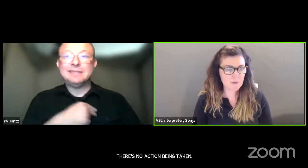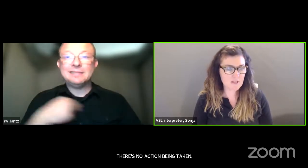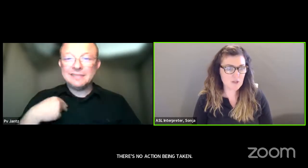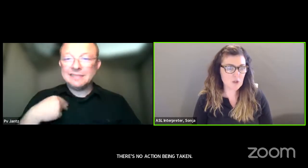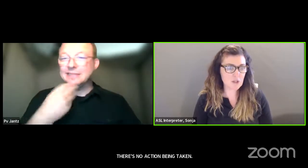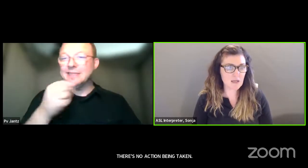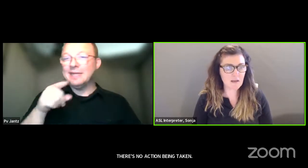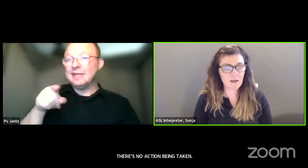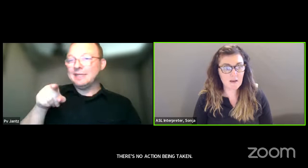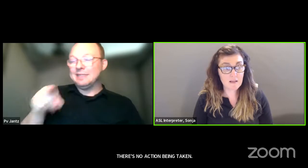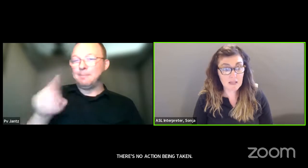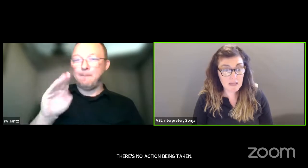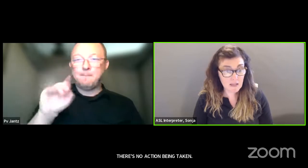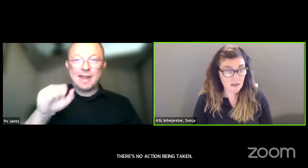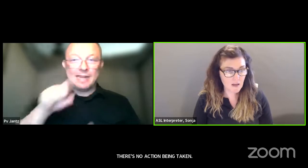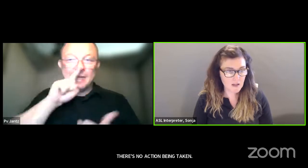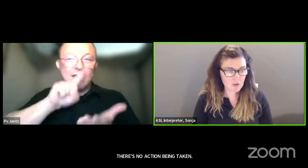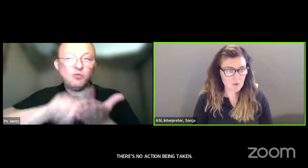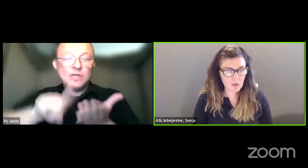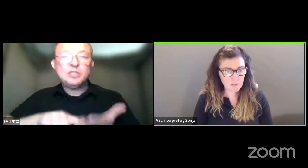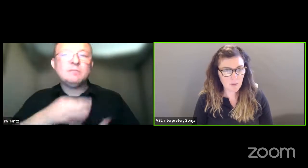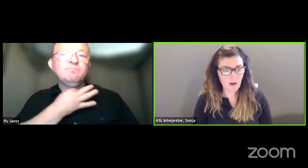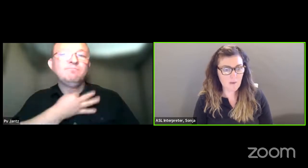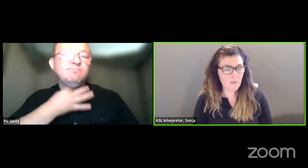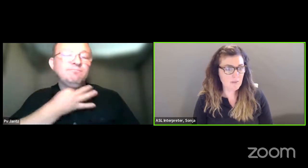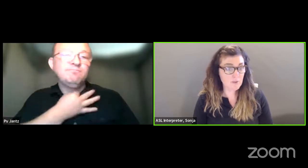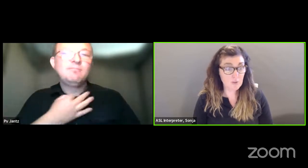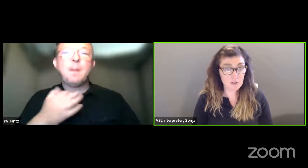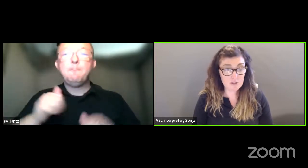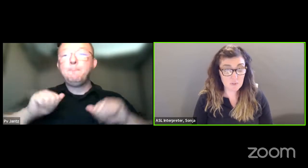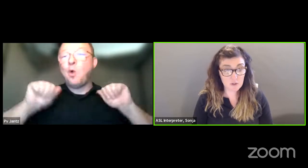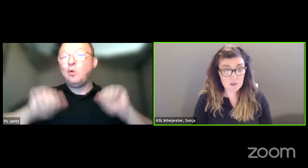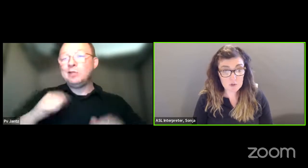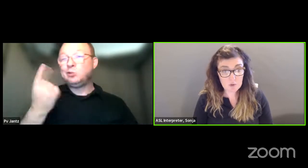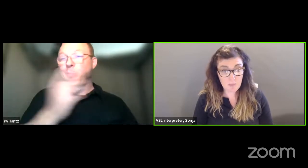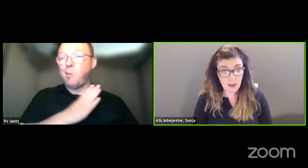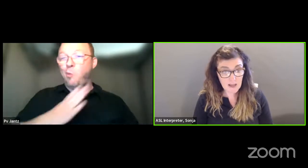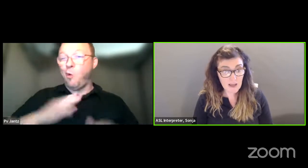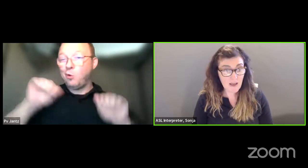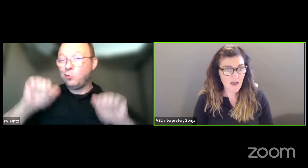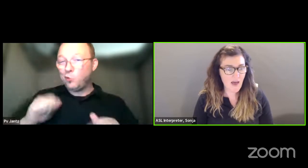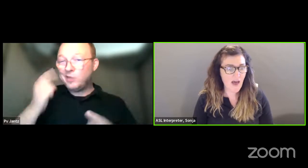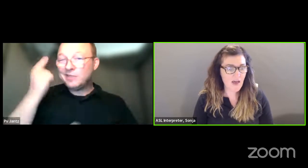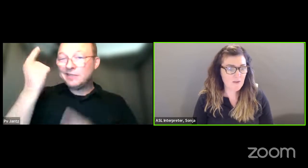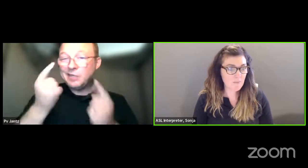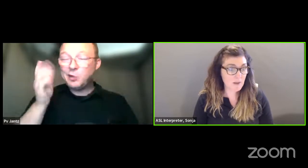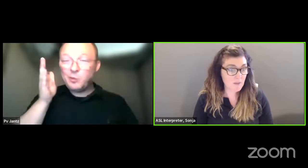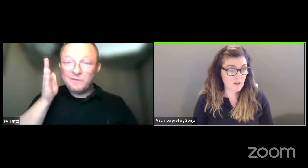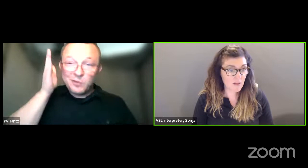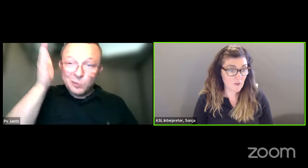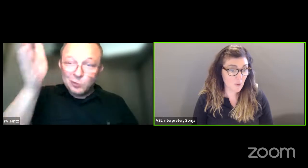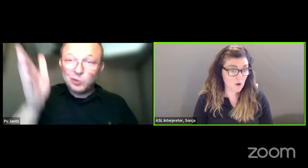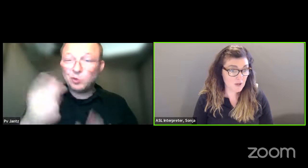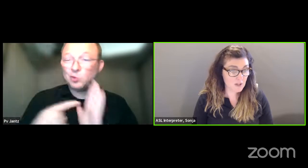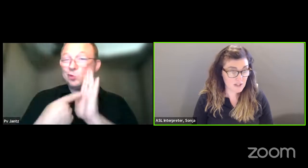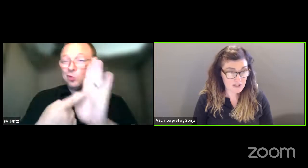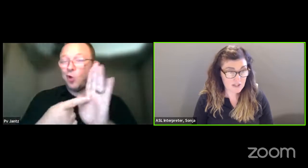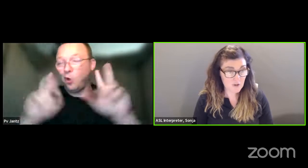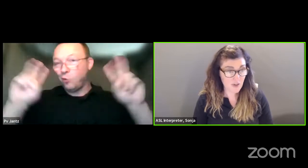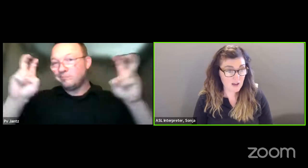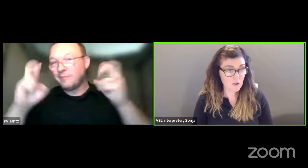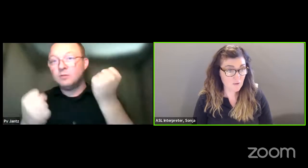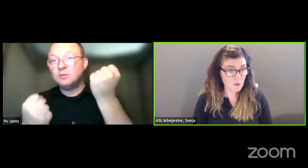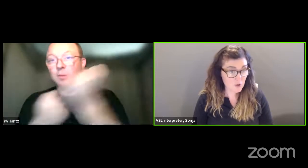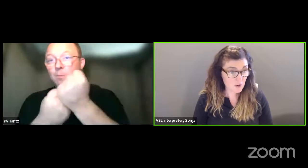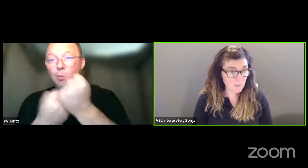And potentially Nikki Soka might be doing some research with Betty, and maybe then the board could